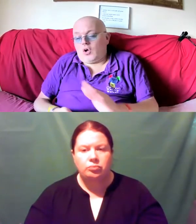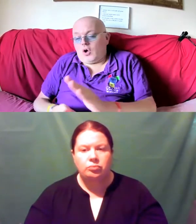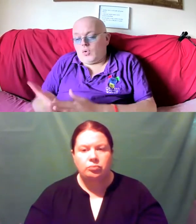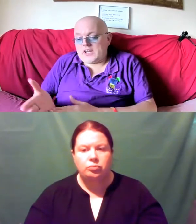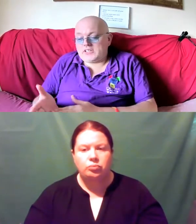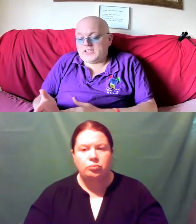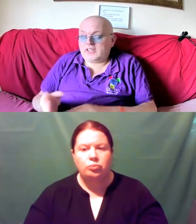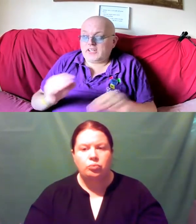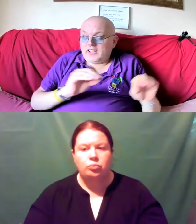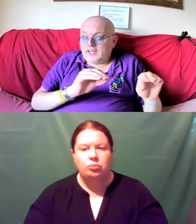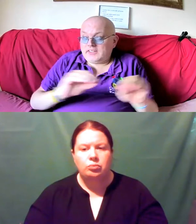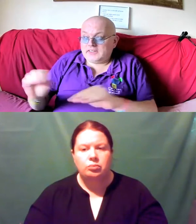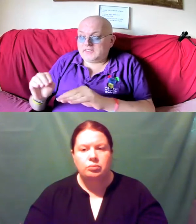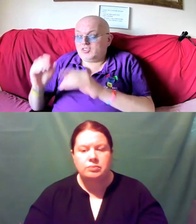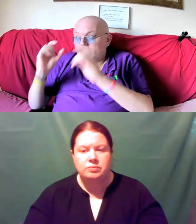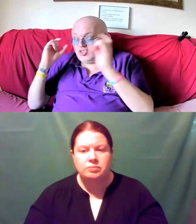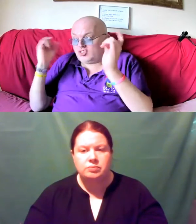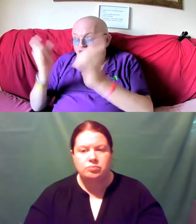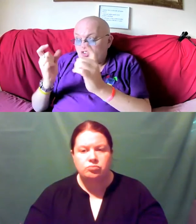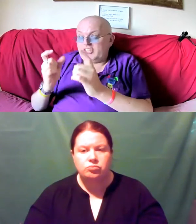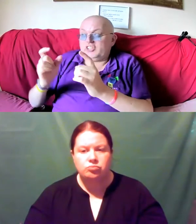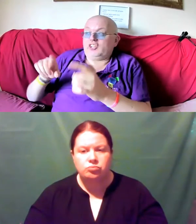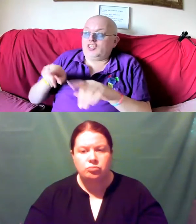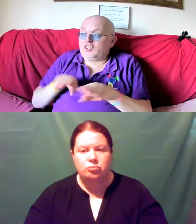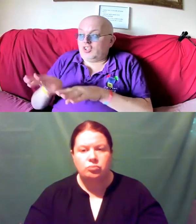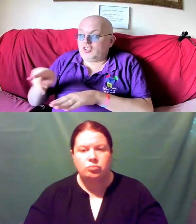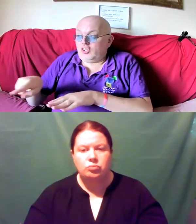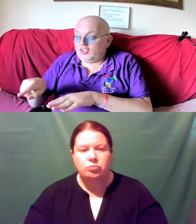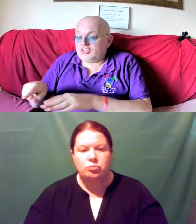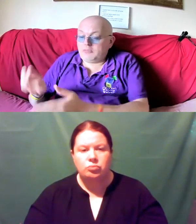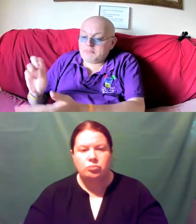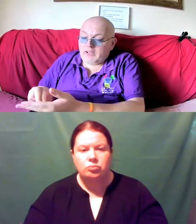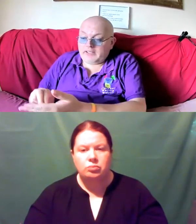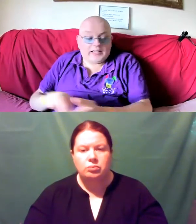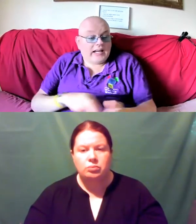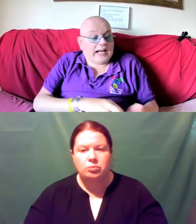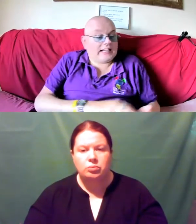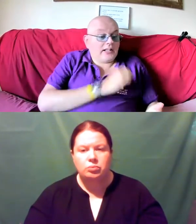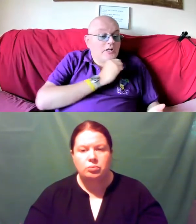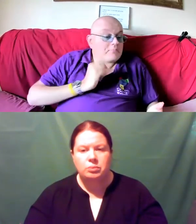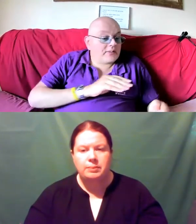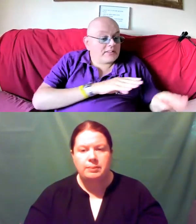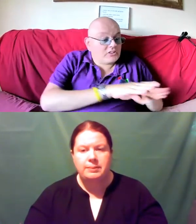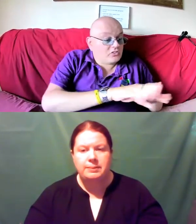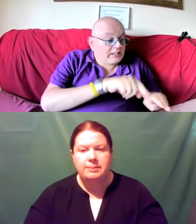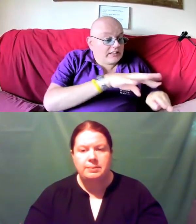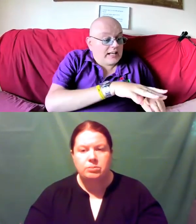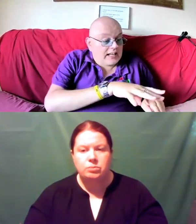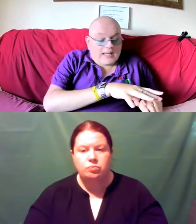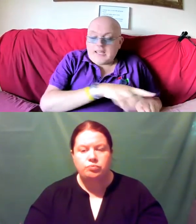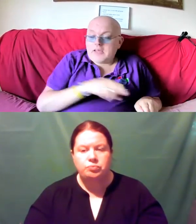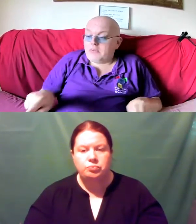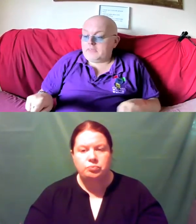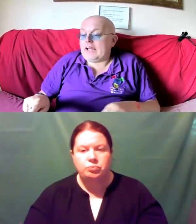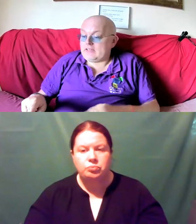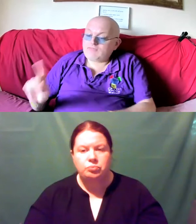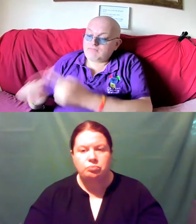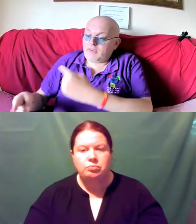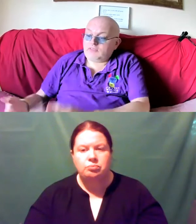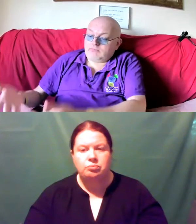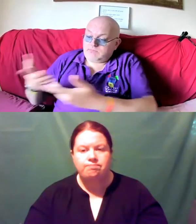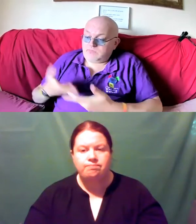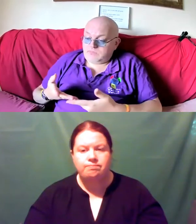for Catholic priesthood at the same time and got offered a teaching course first. So I went to do that and get some more life